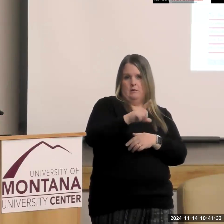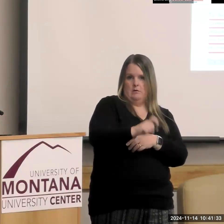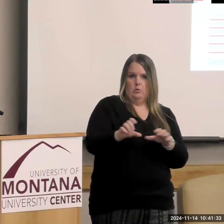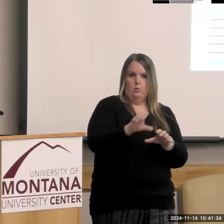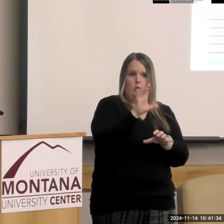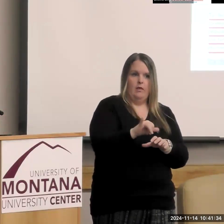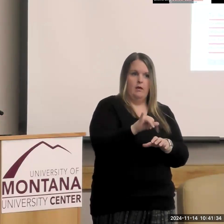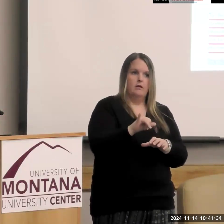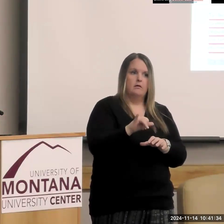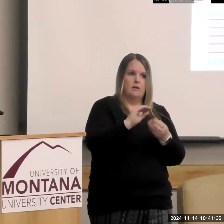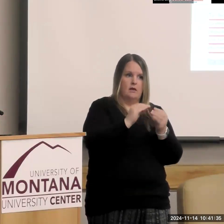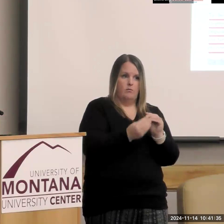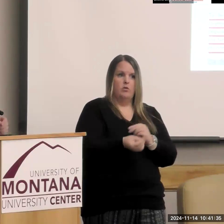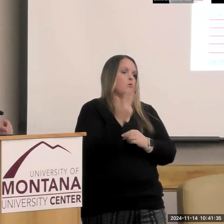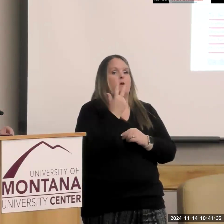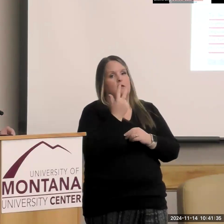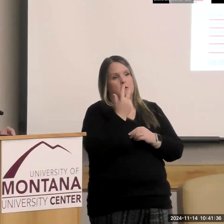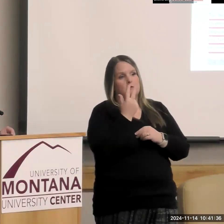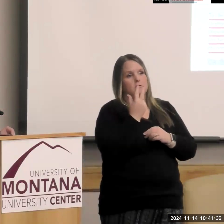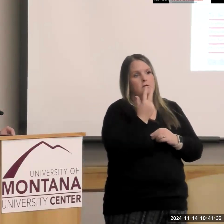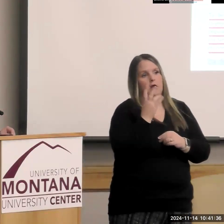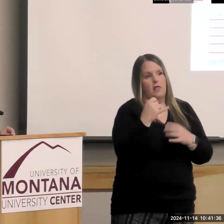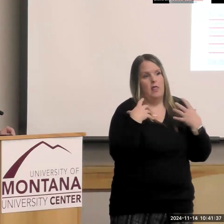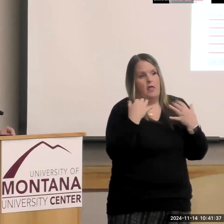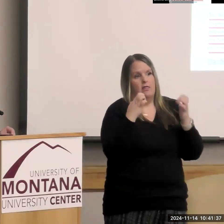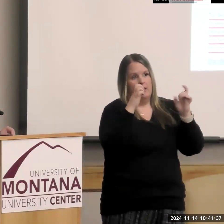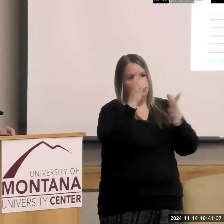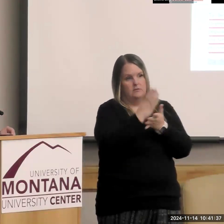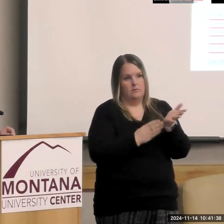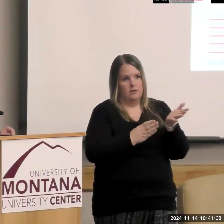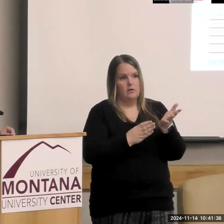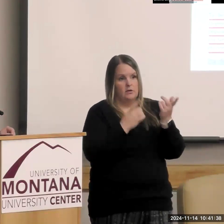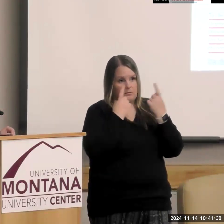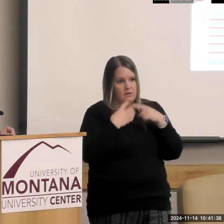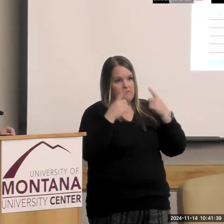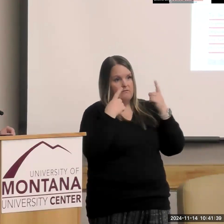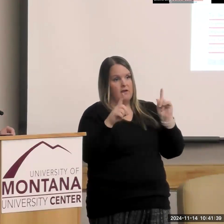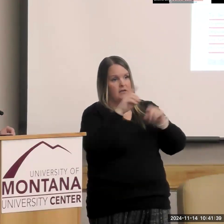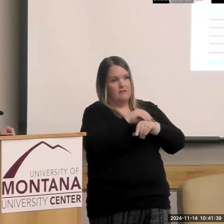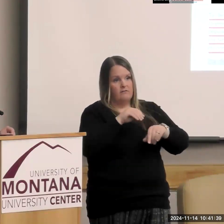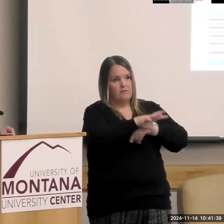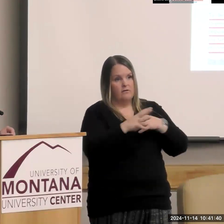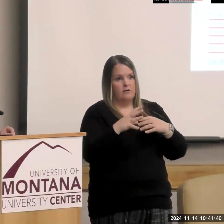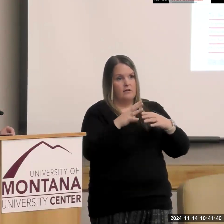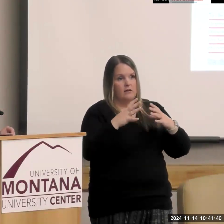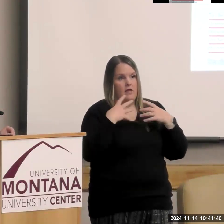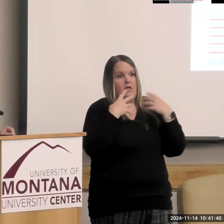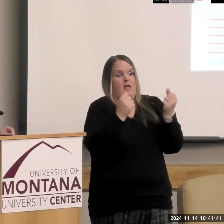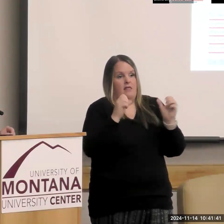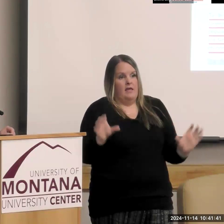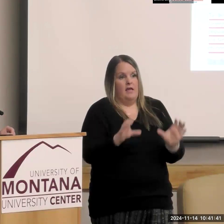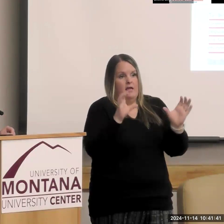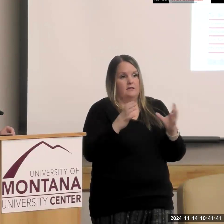mean, that's domain 3, right? And this is that health education piece. To be effective in influencing healthy actions, health departments